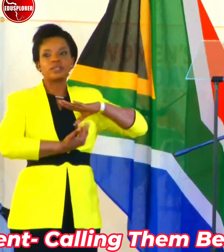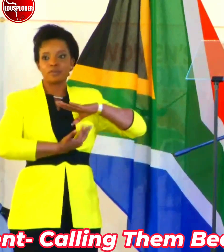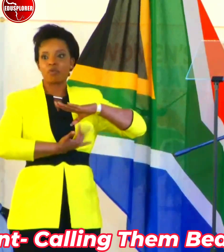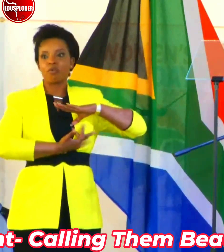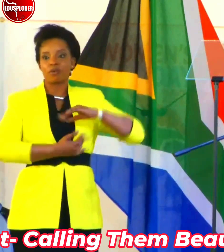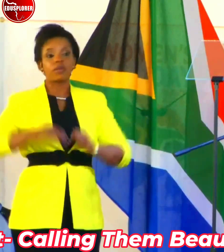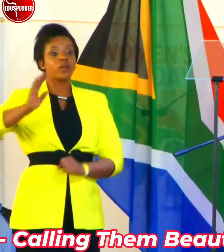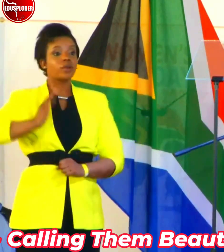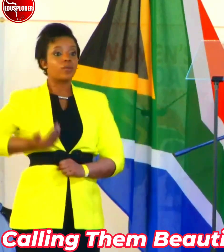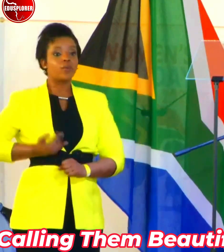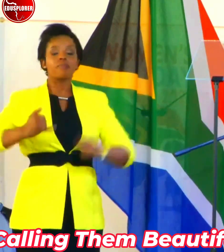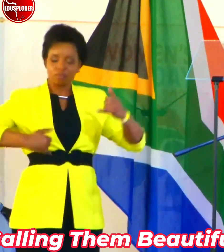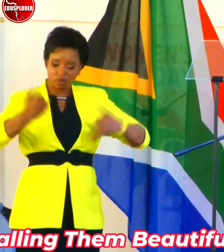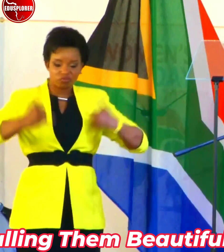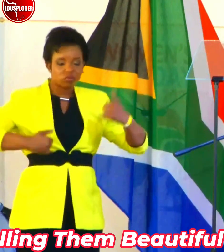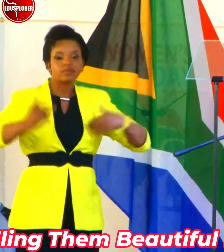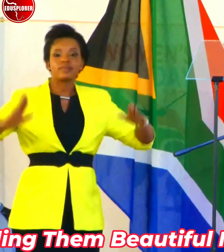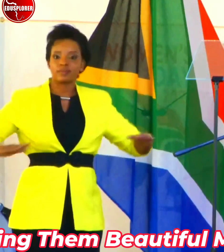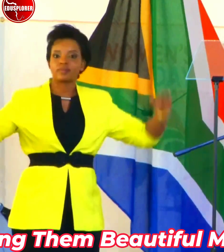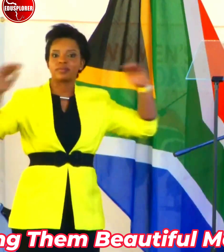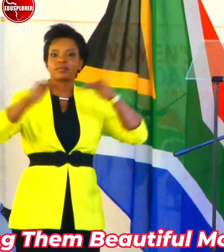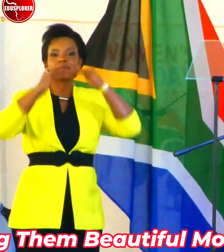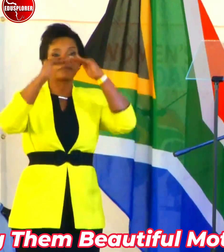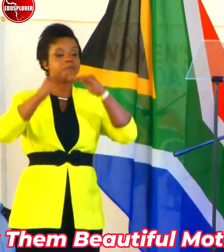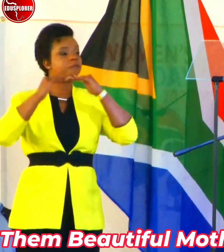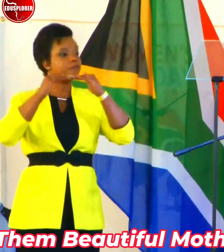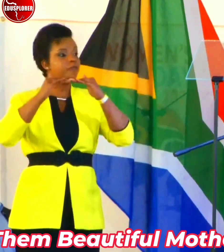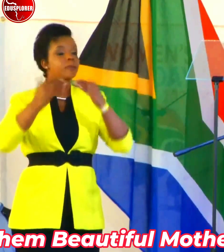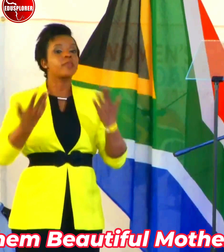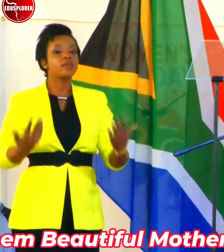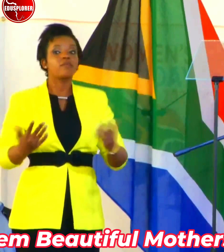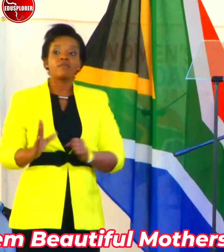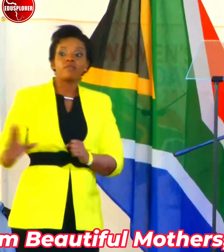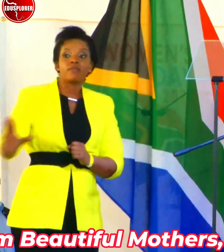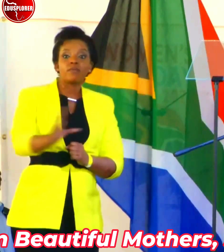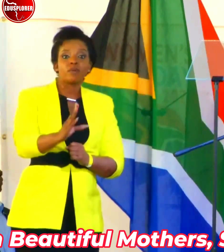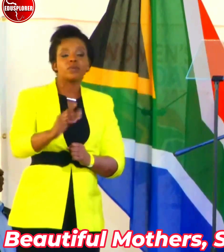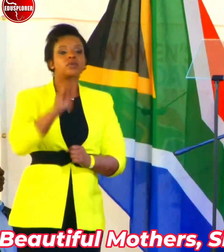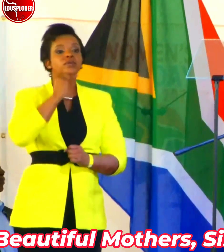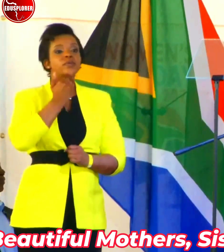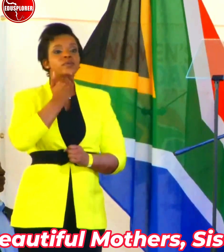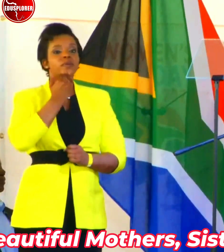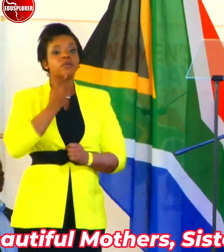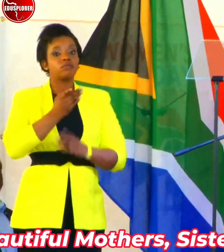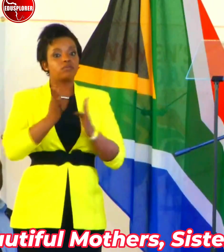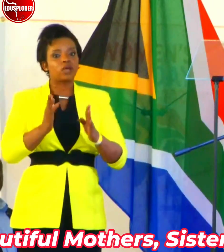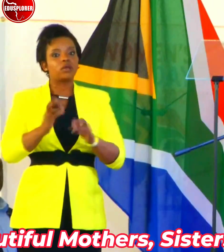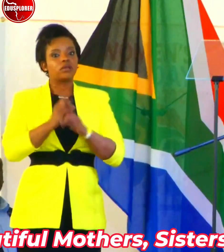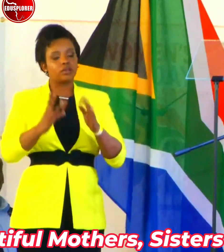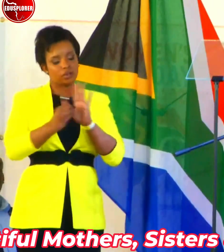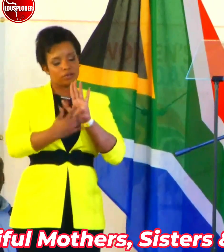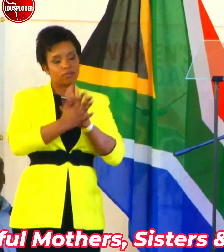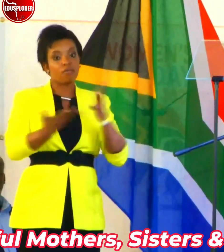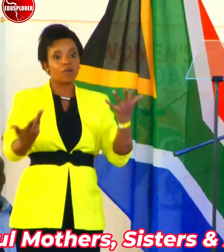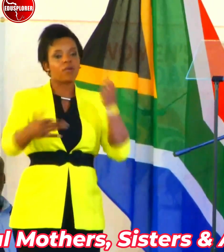should enjoy equal rights to those of men as guaranteed by our Constitution.